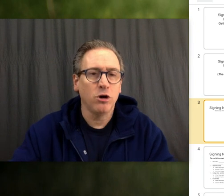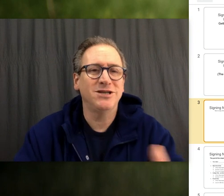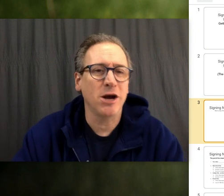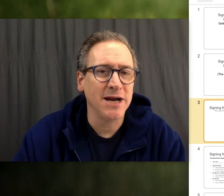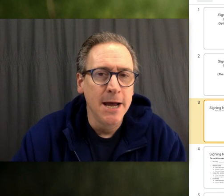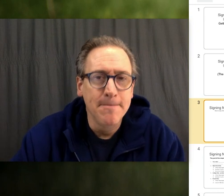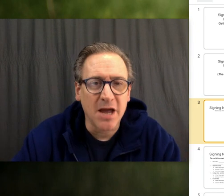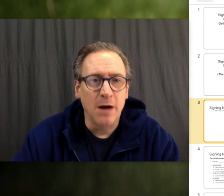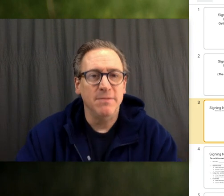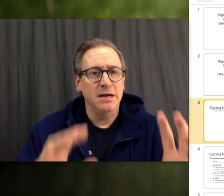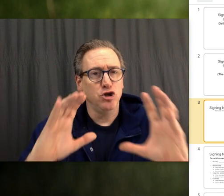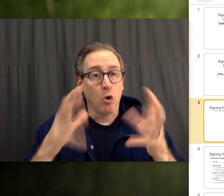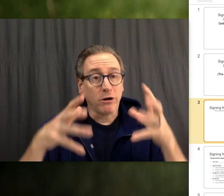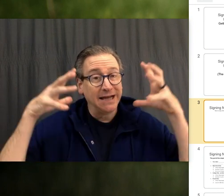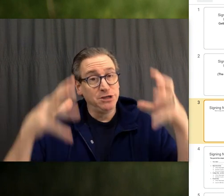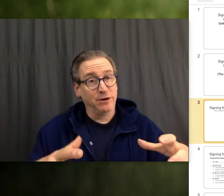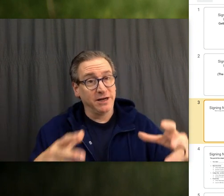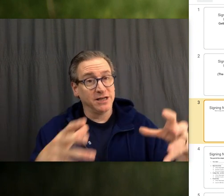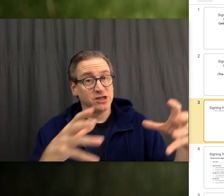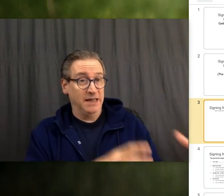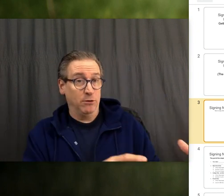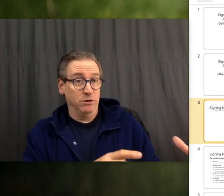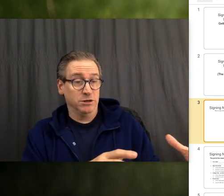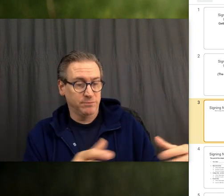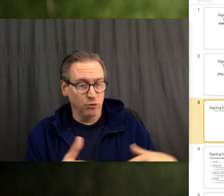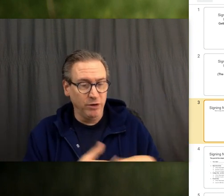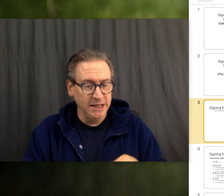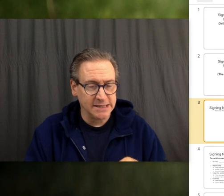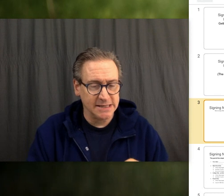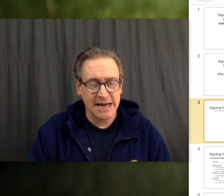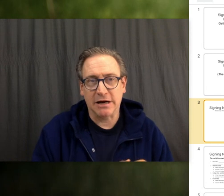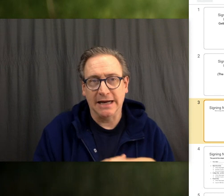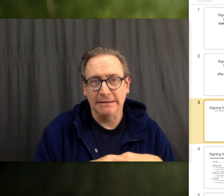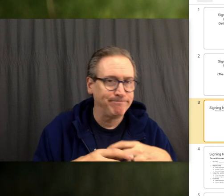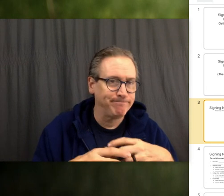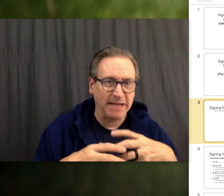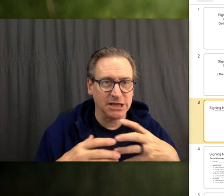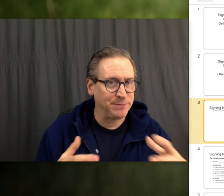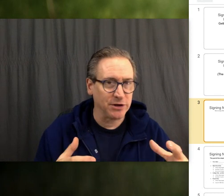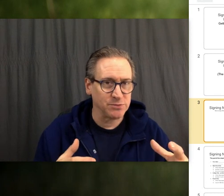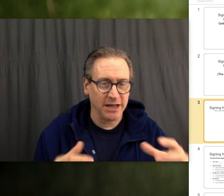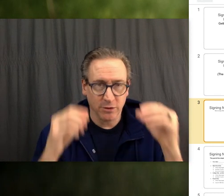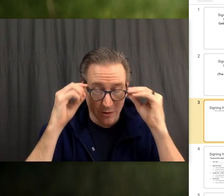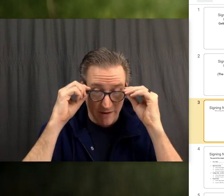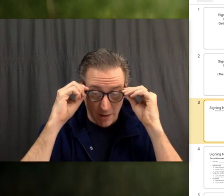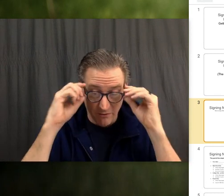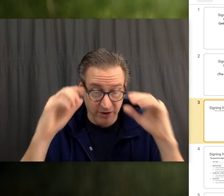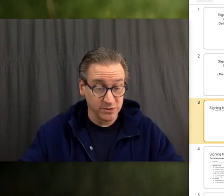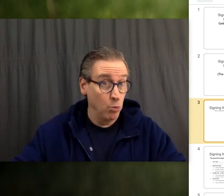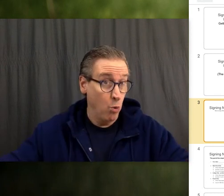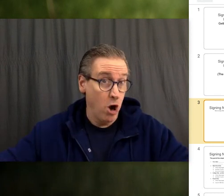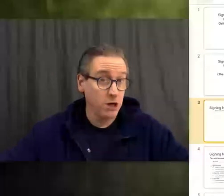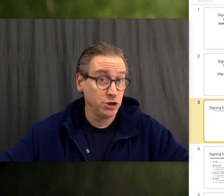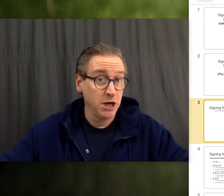We're going to be talking about your experience with language. So really, this is narrating experience with language. We're going to have a couple of